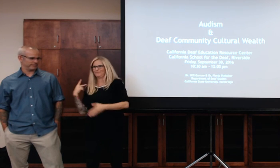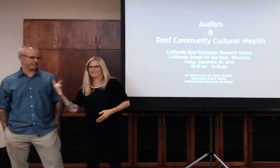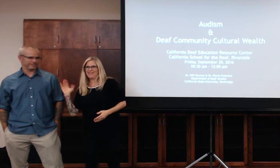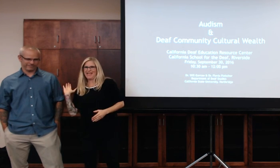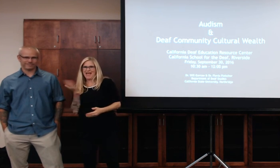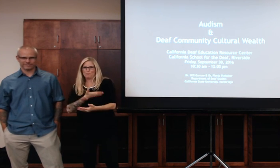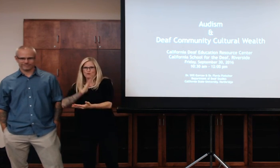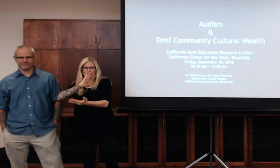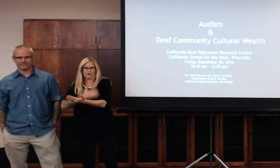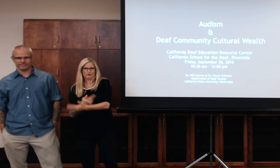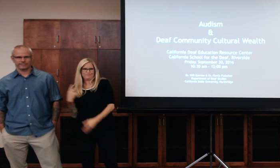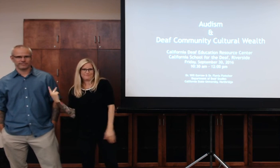mean our daughter.